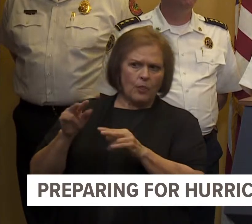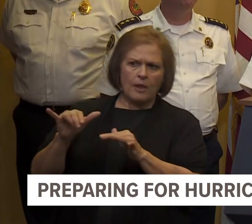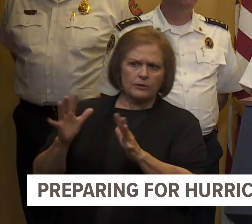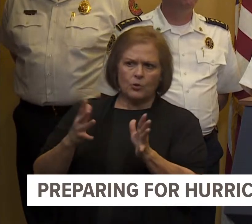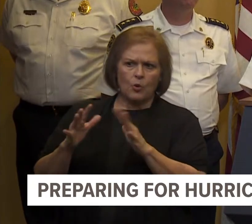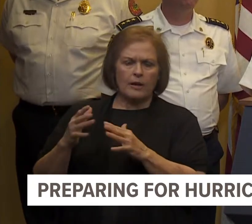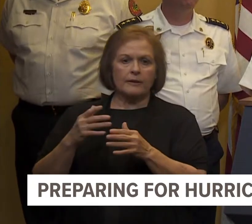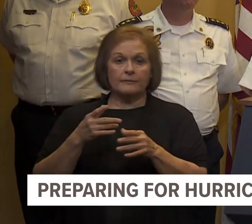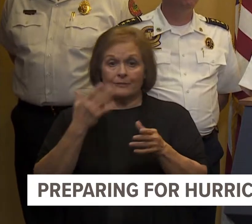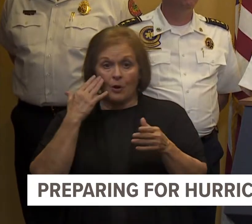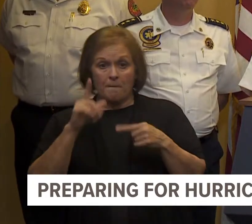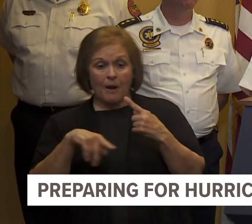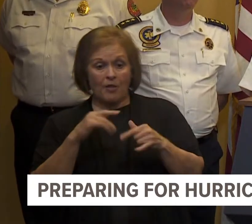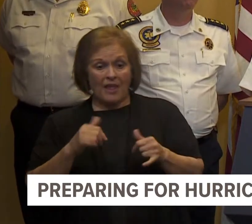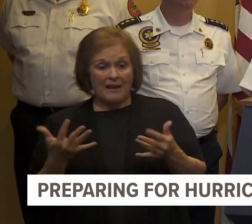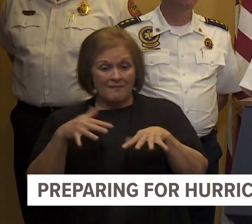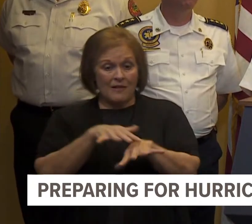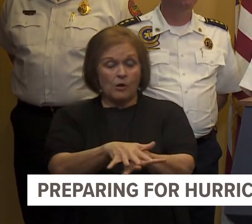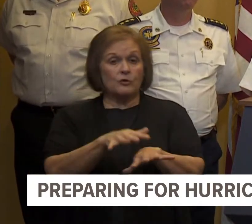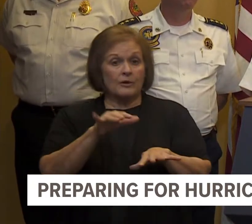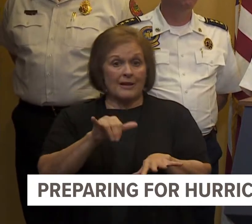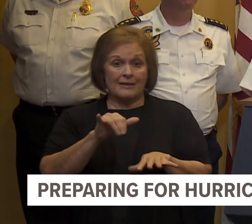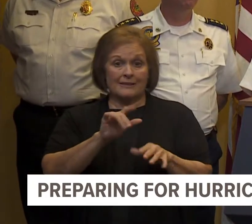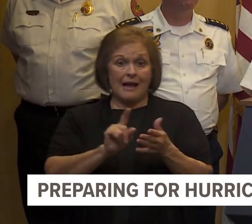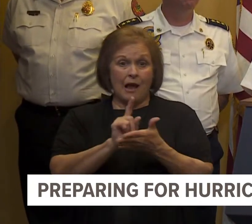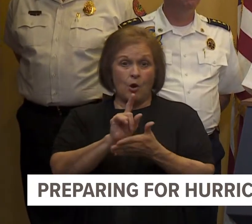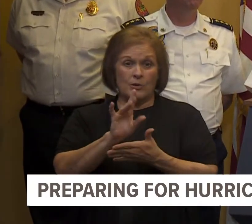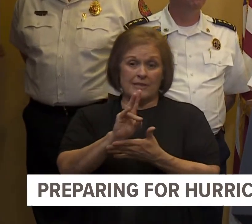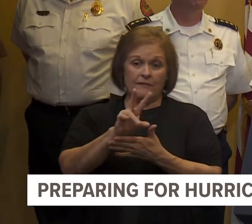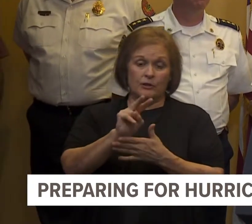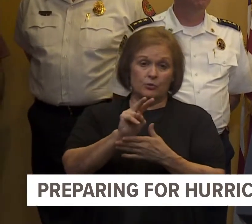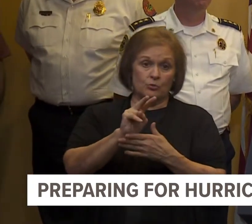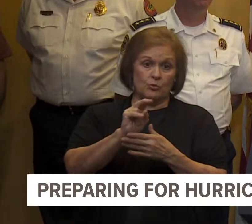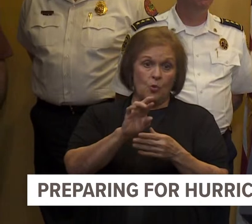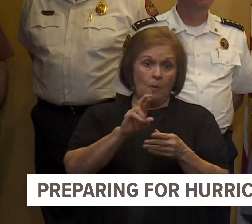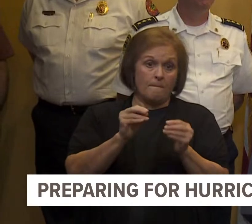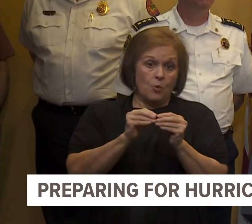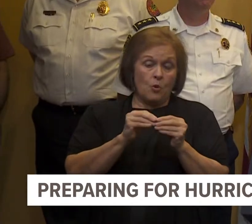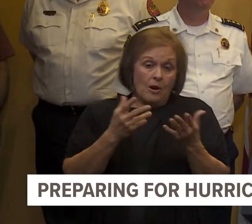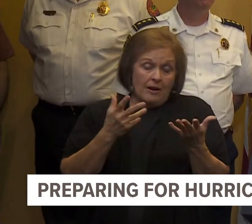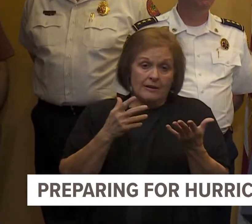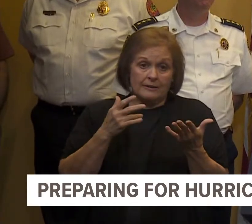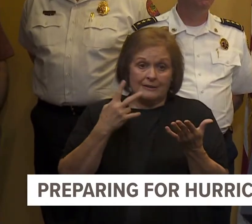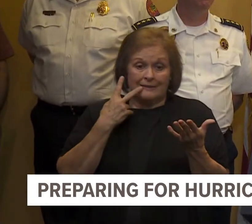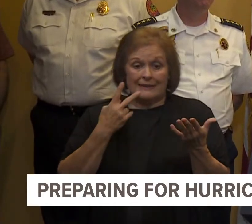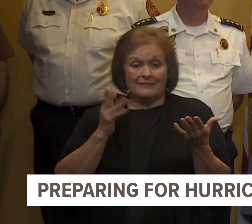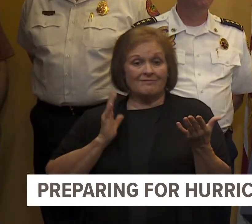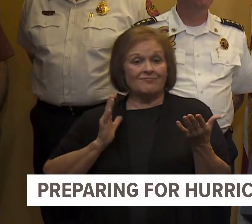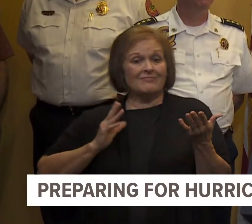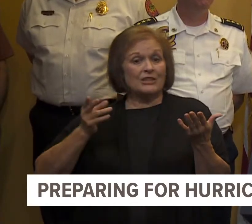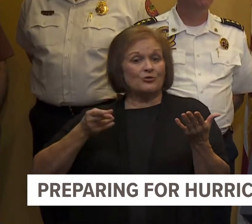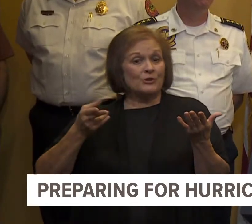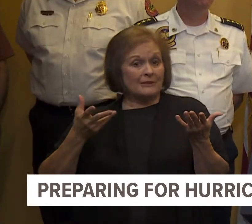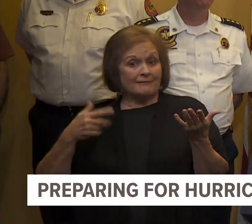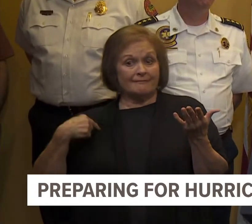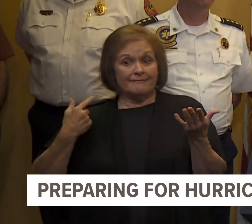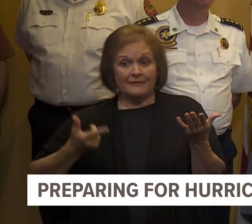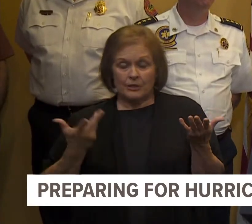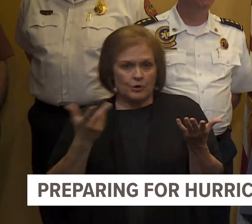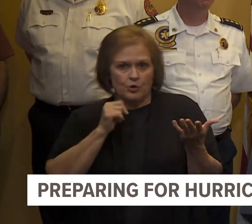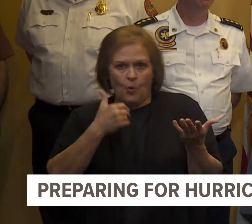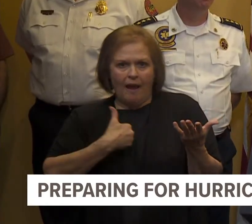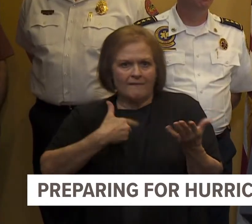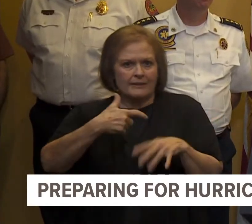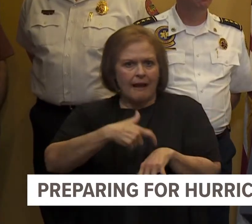terms of that contraflow, again, it's that hour 72 or greater. And what we've seen just through history recent, we don't have that